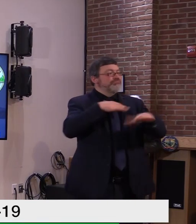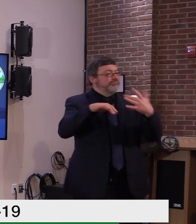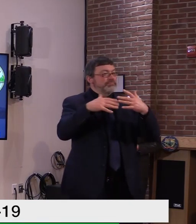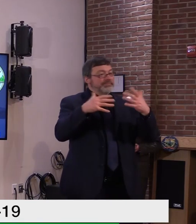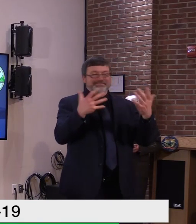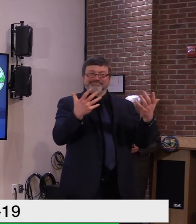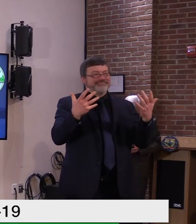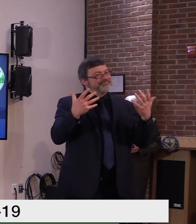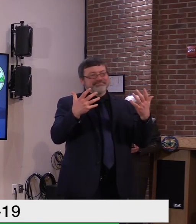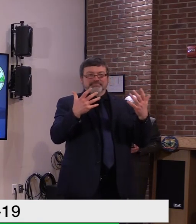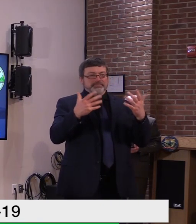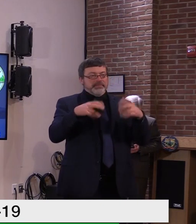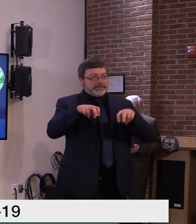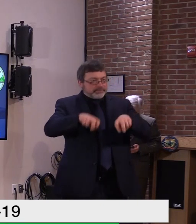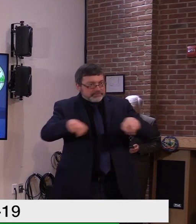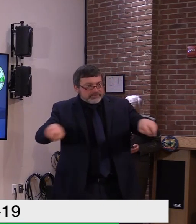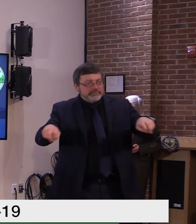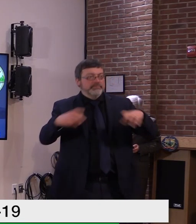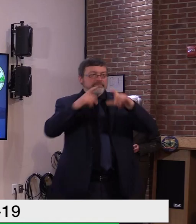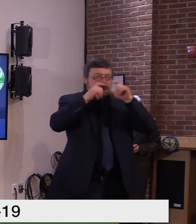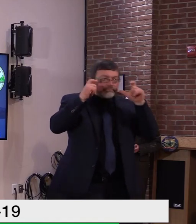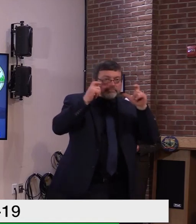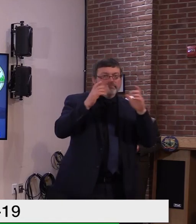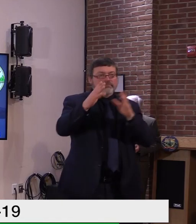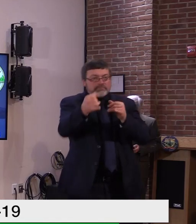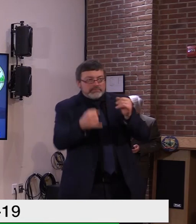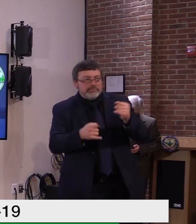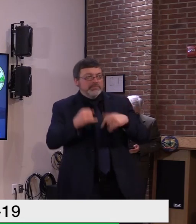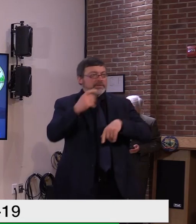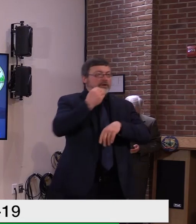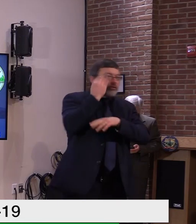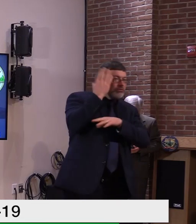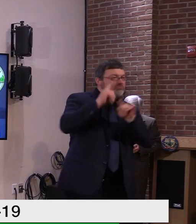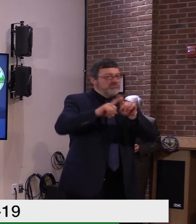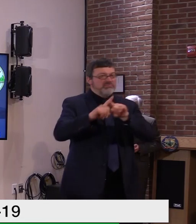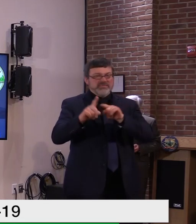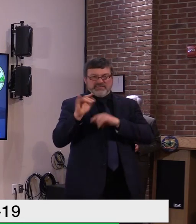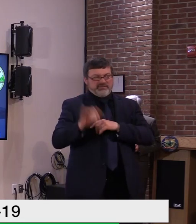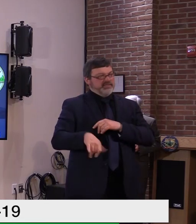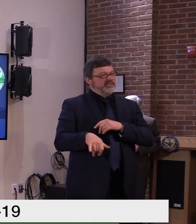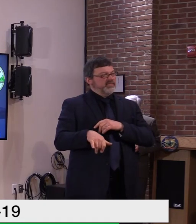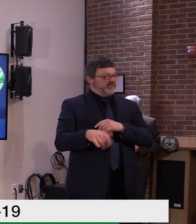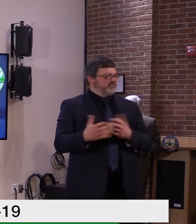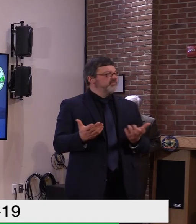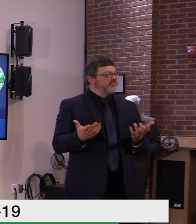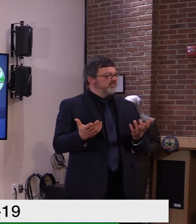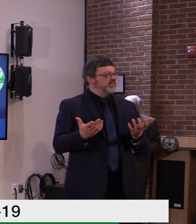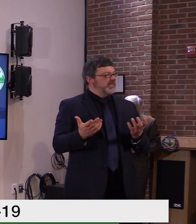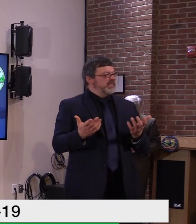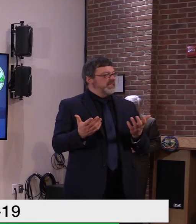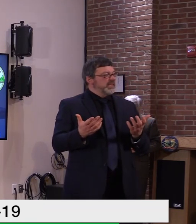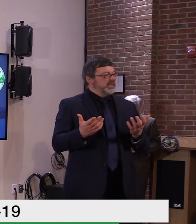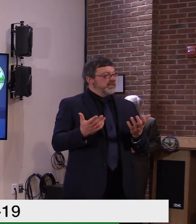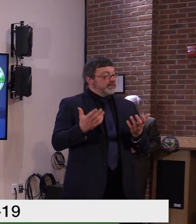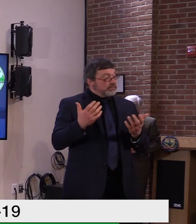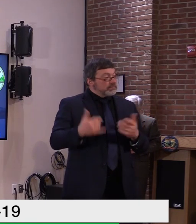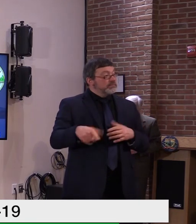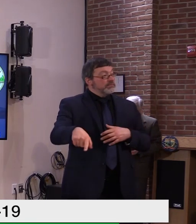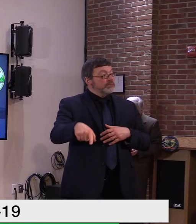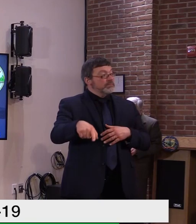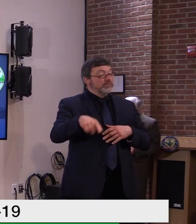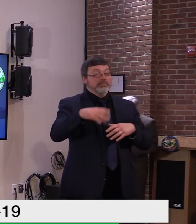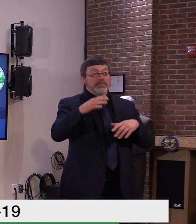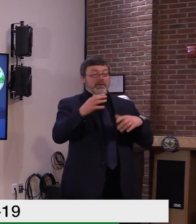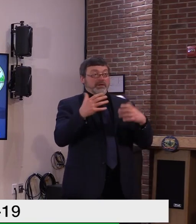both a positive and a negative, seeing just how challenging it is for some of our teachers and as well for the